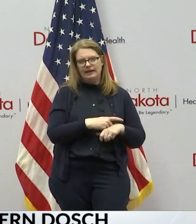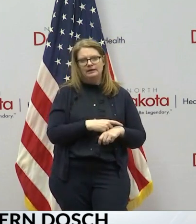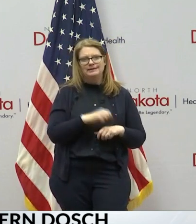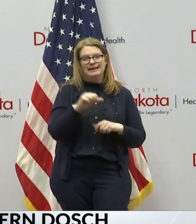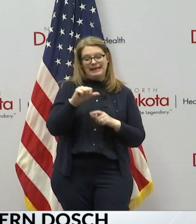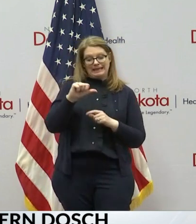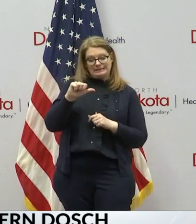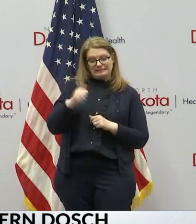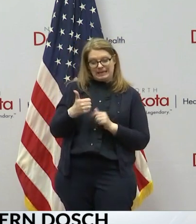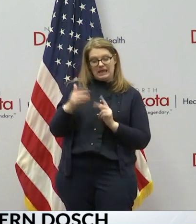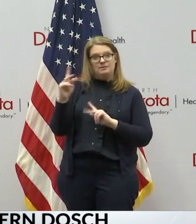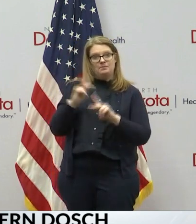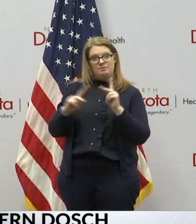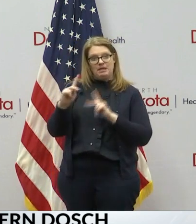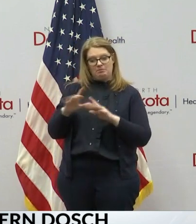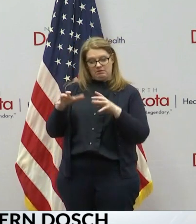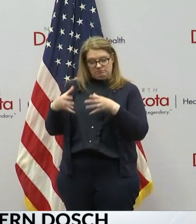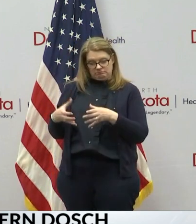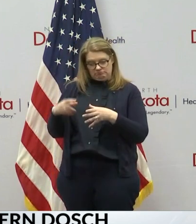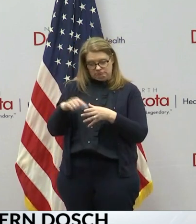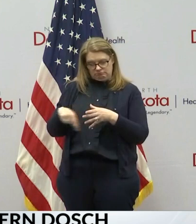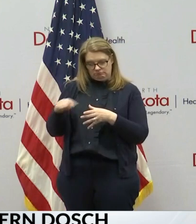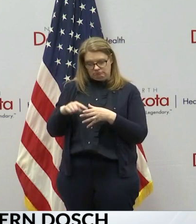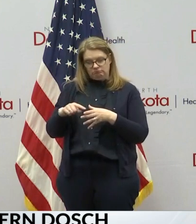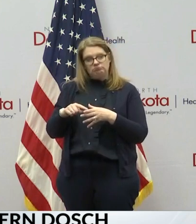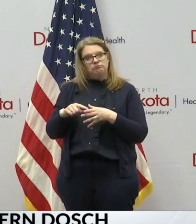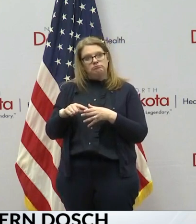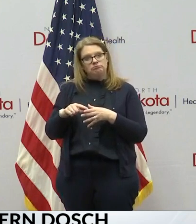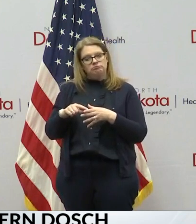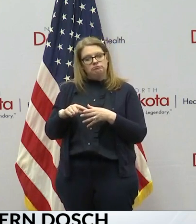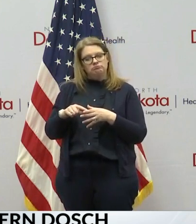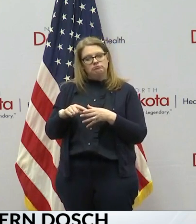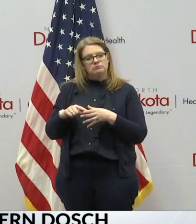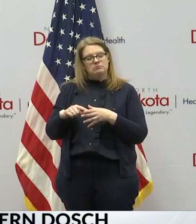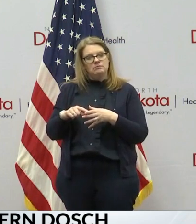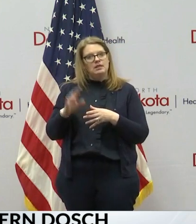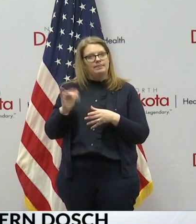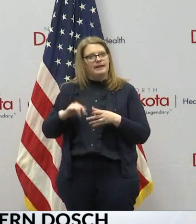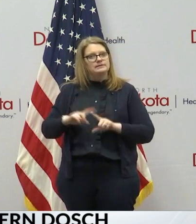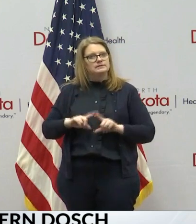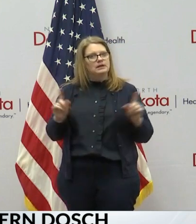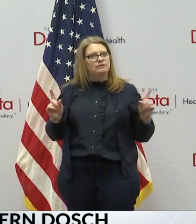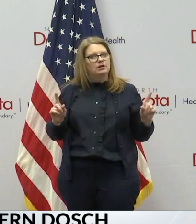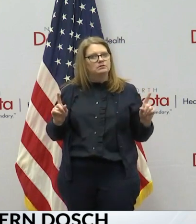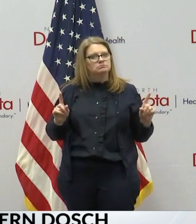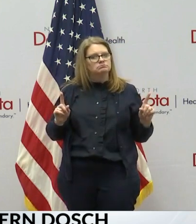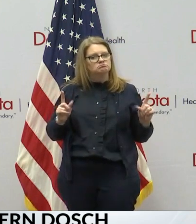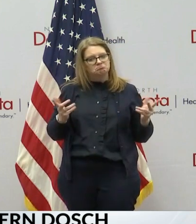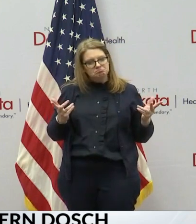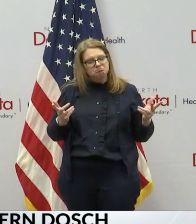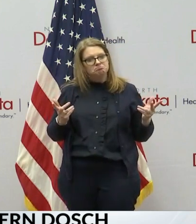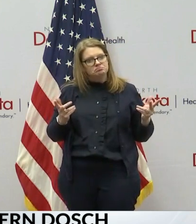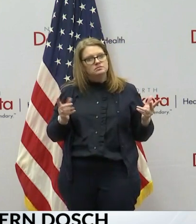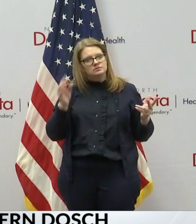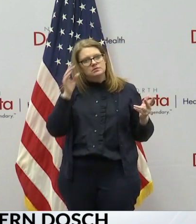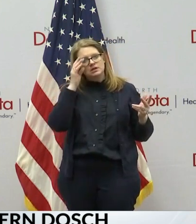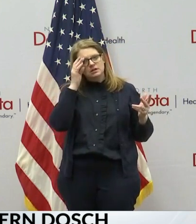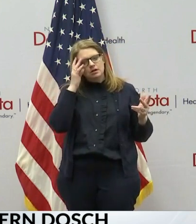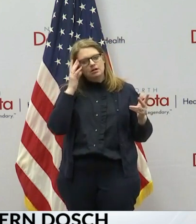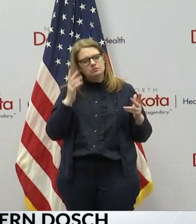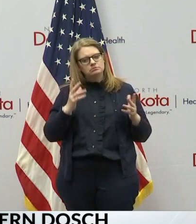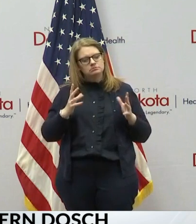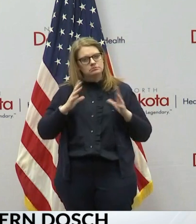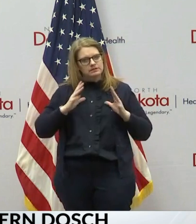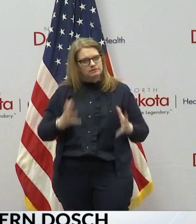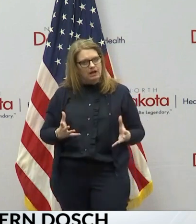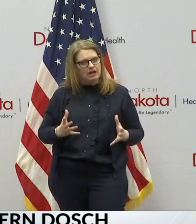contact tracers in North Dakota, the scope was very different, and we could do that fairly rudimentary by